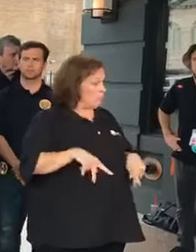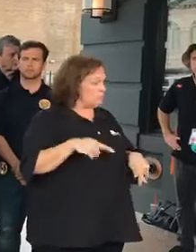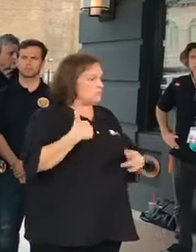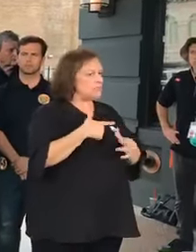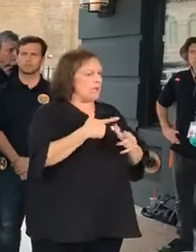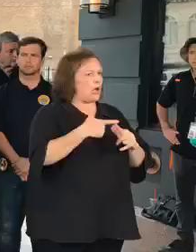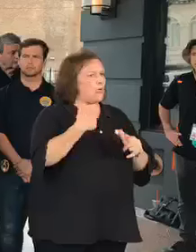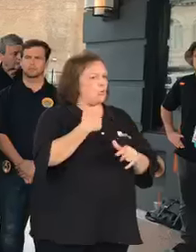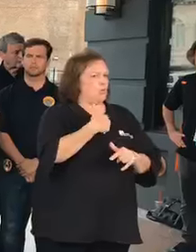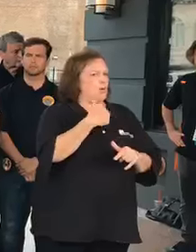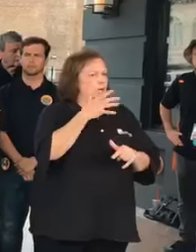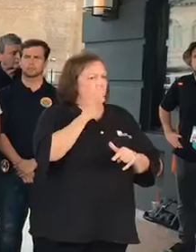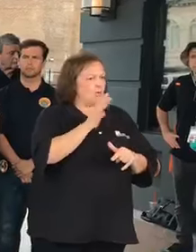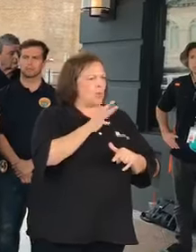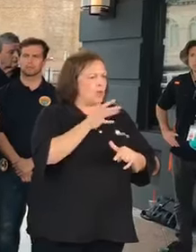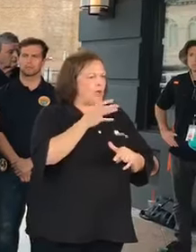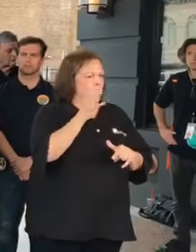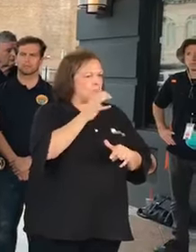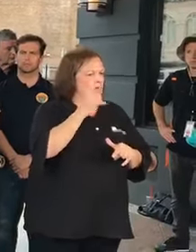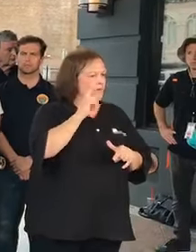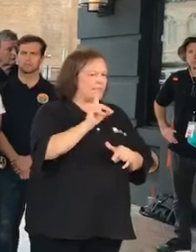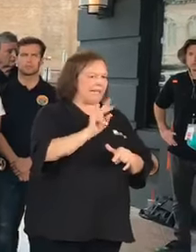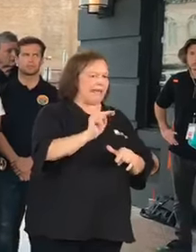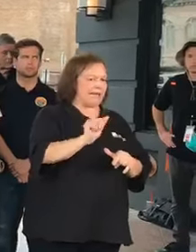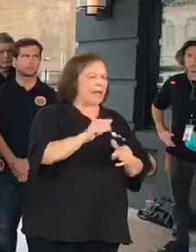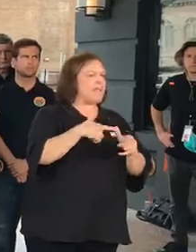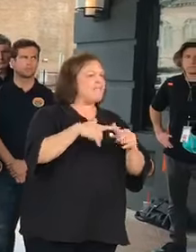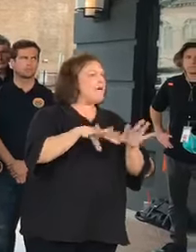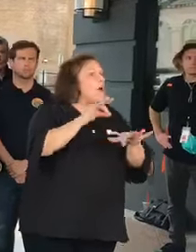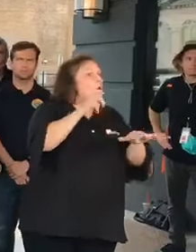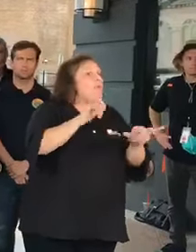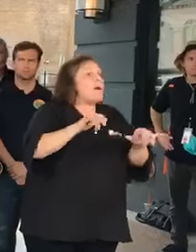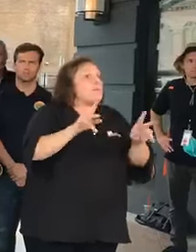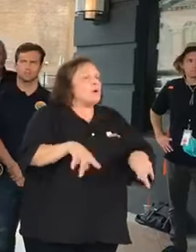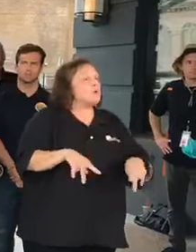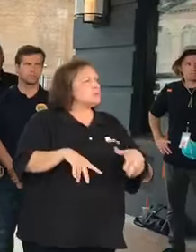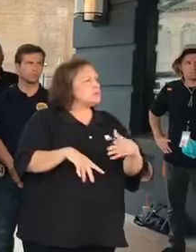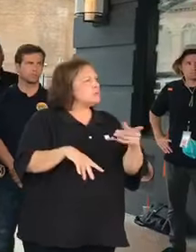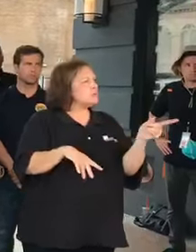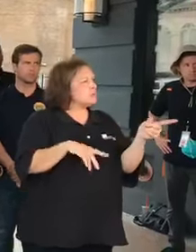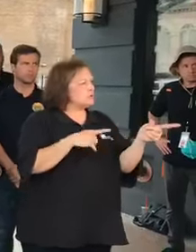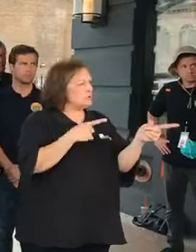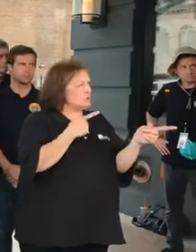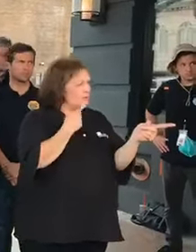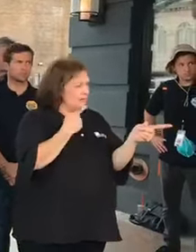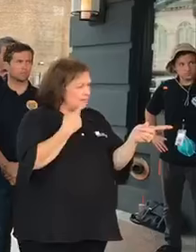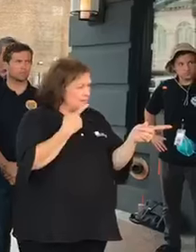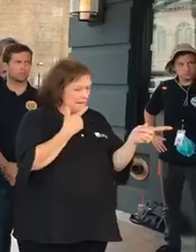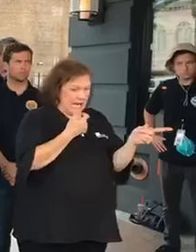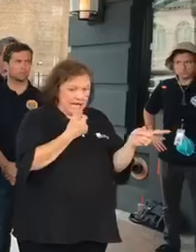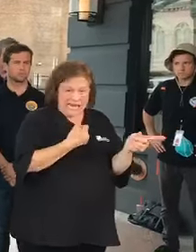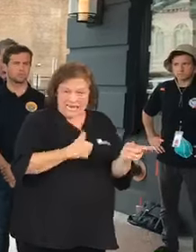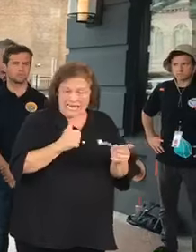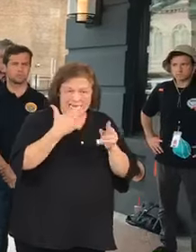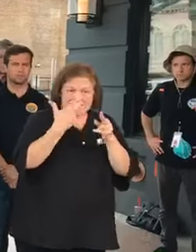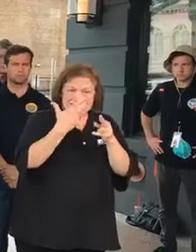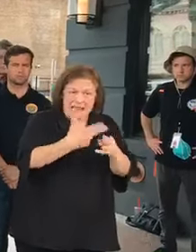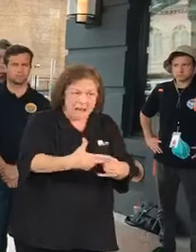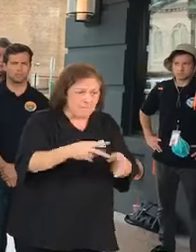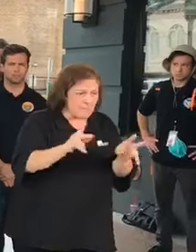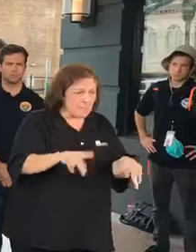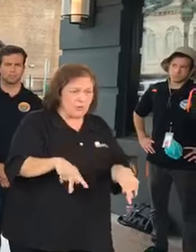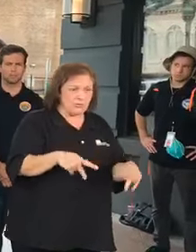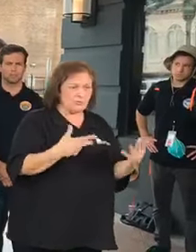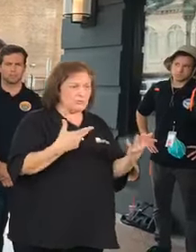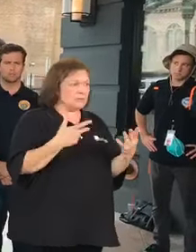then who's DNA? Can you describe color? Are y'all releasing any names at this point